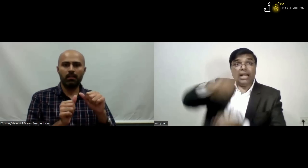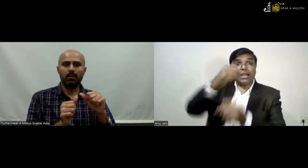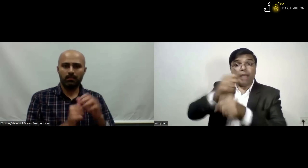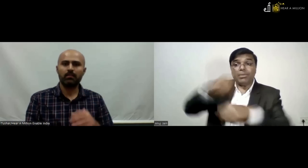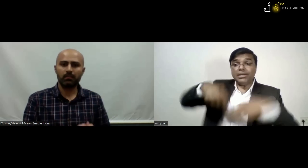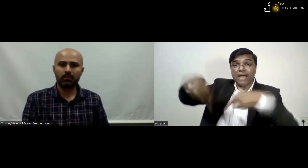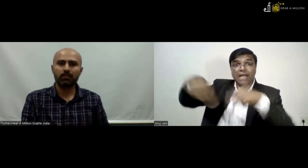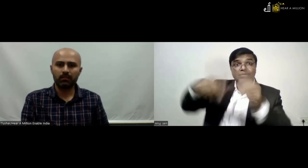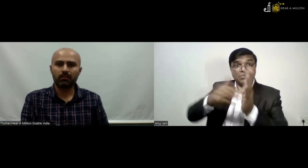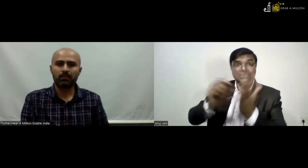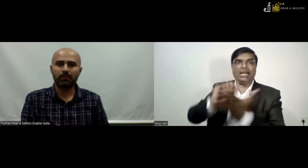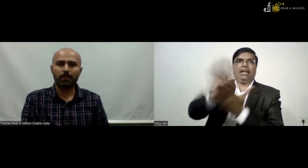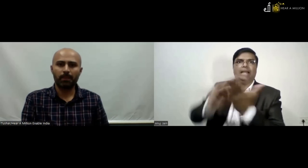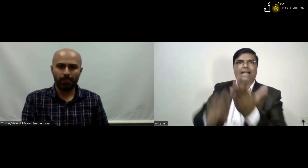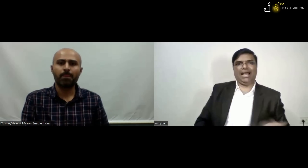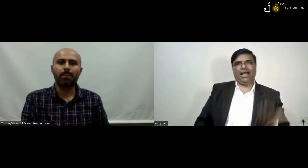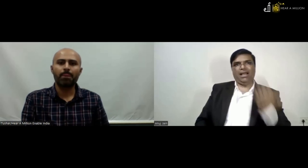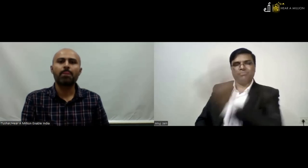a new CM.